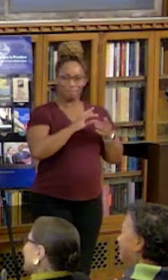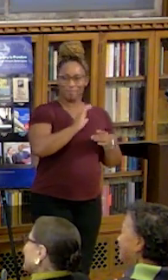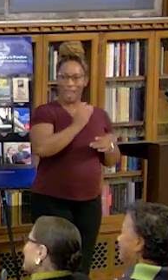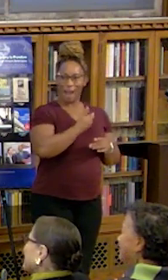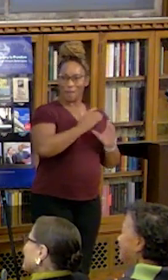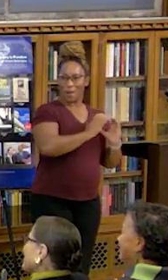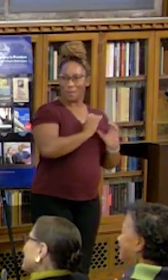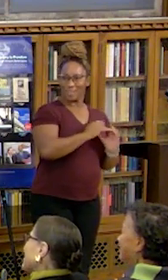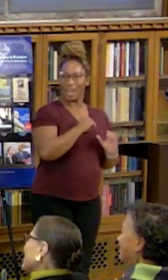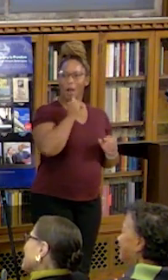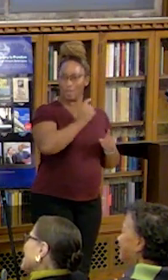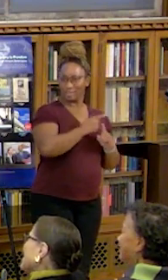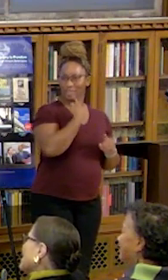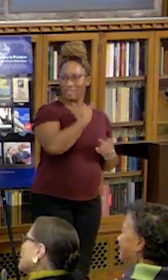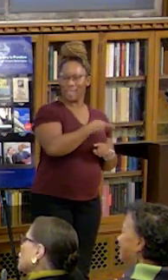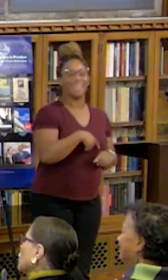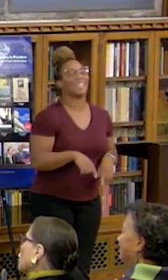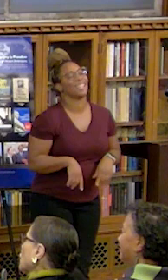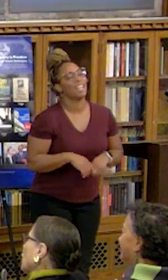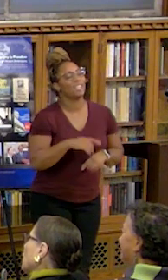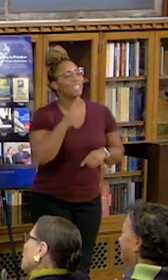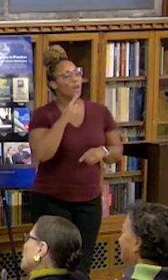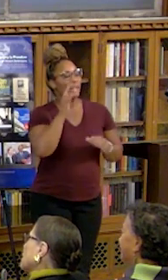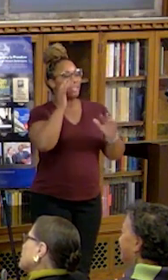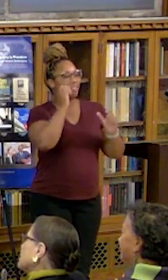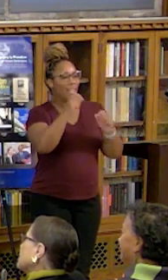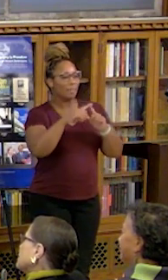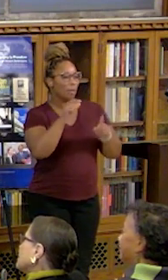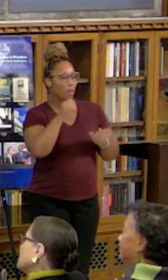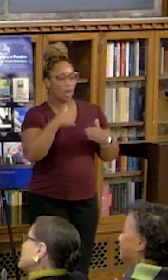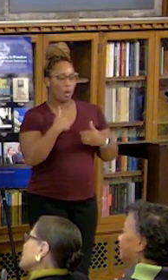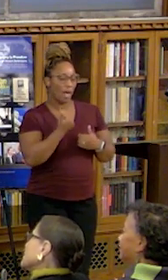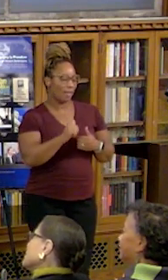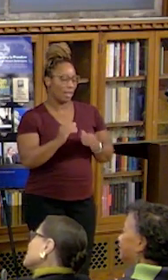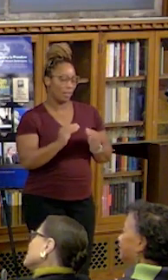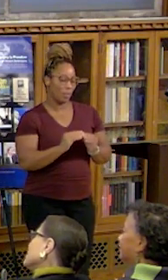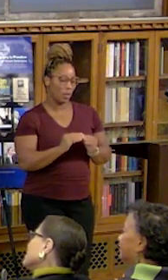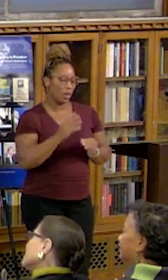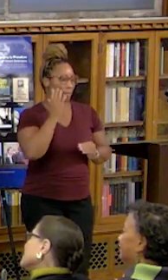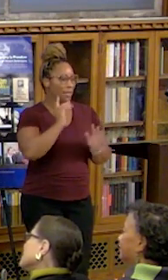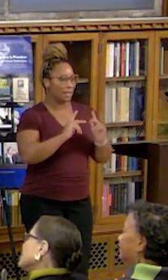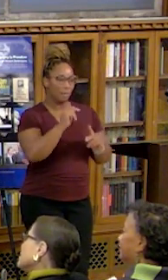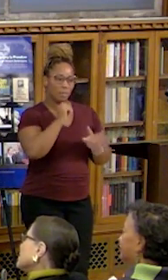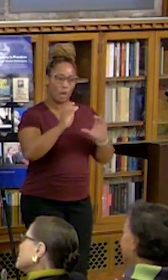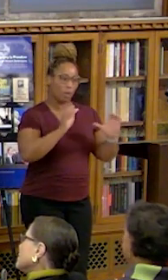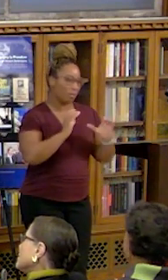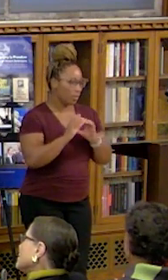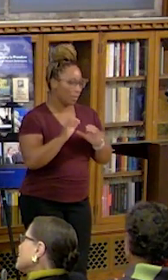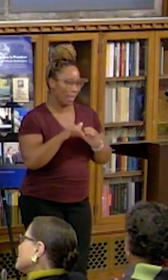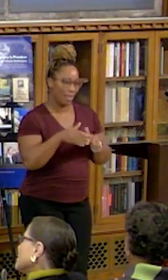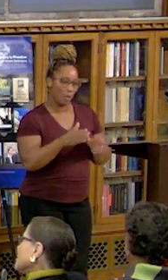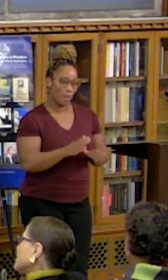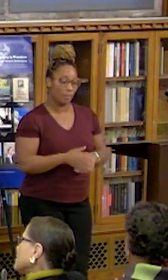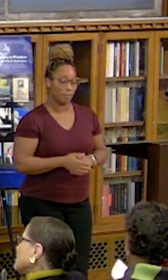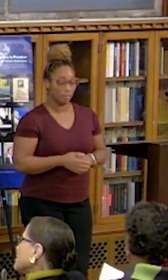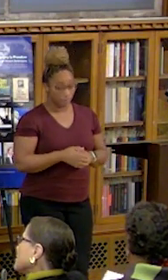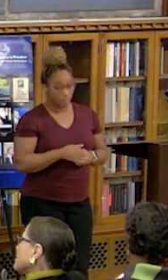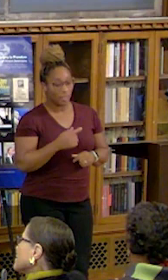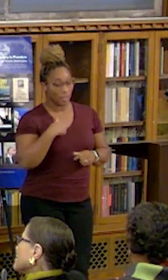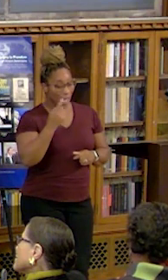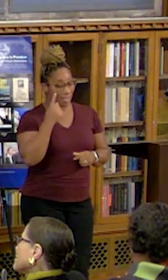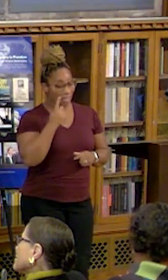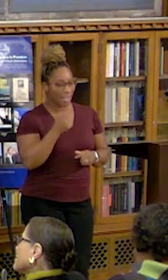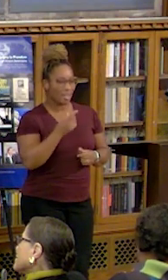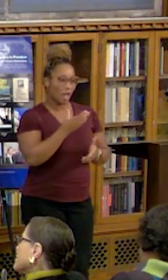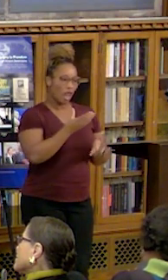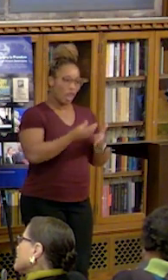the conversations and it's just fascinating but we don't have that anymore because people don't communicate that way so I think there's a